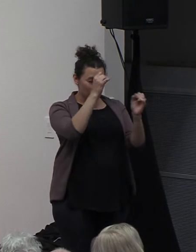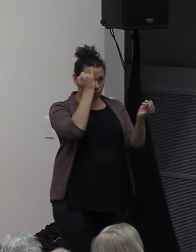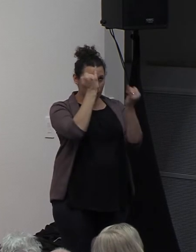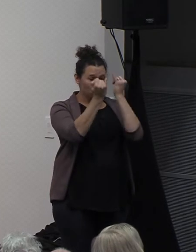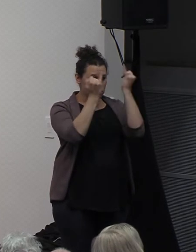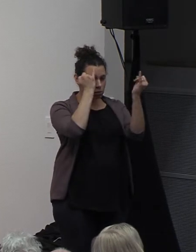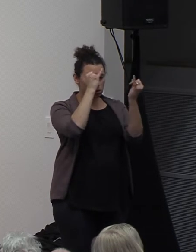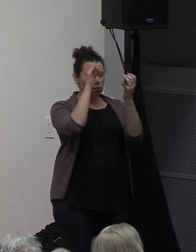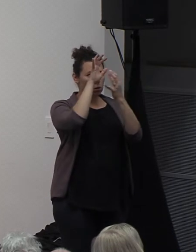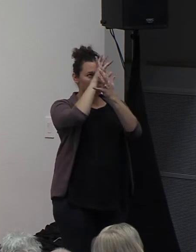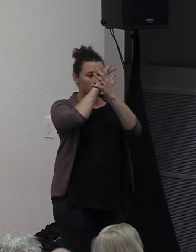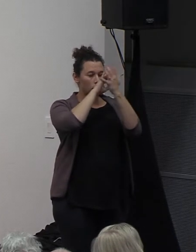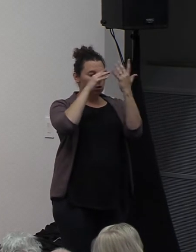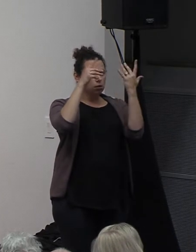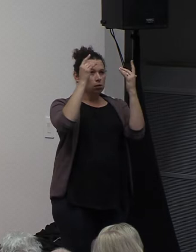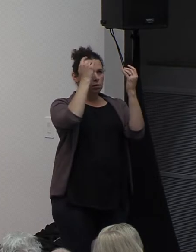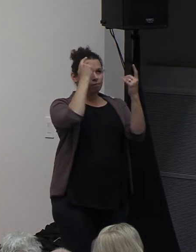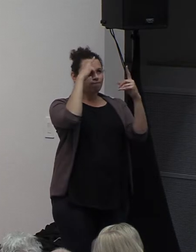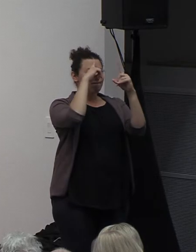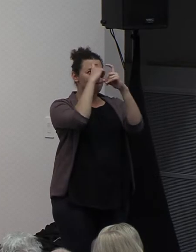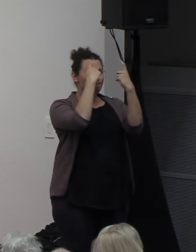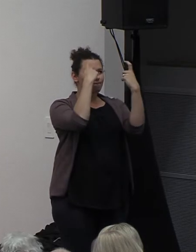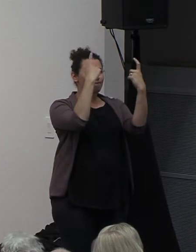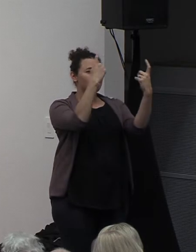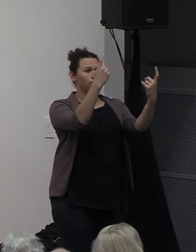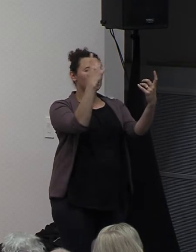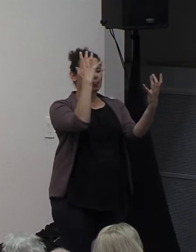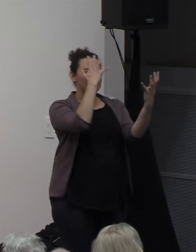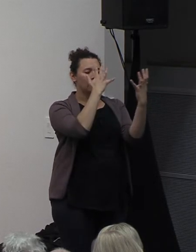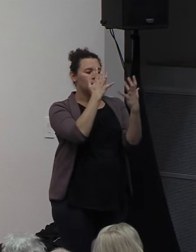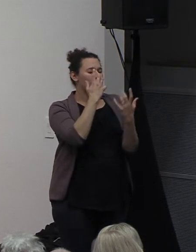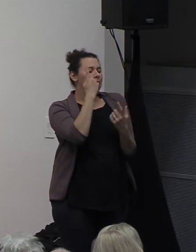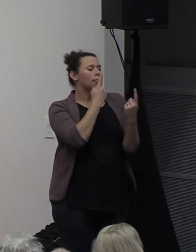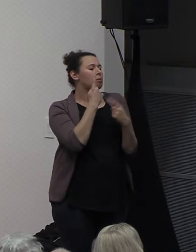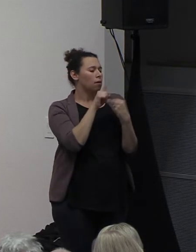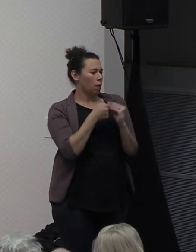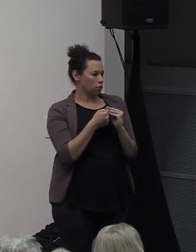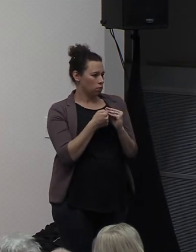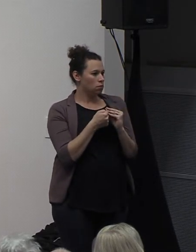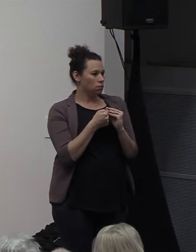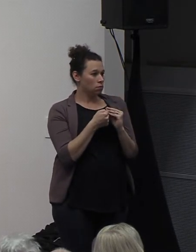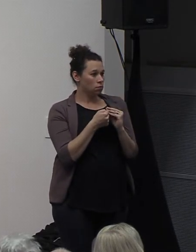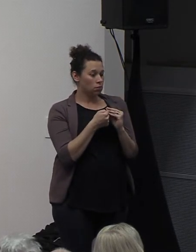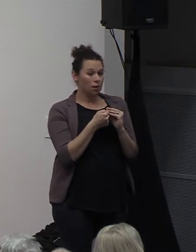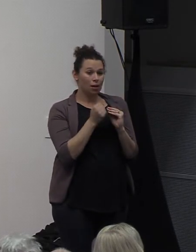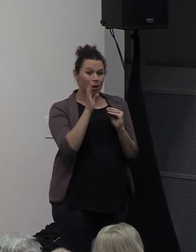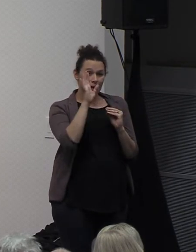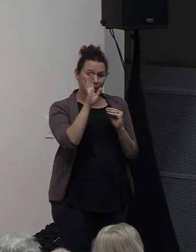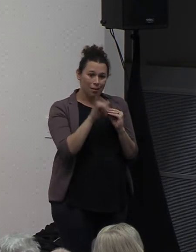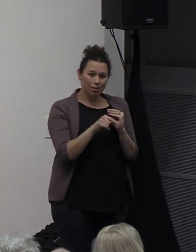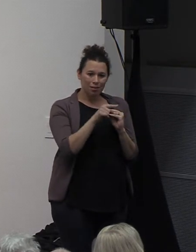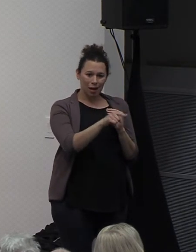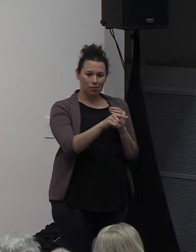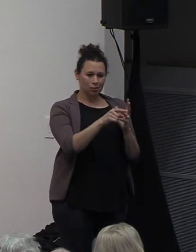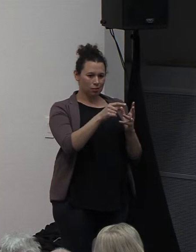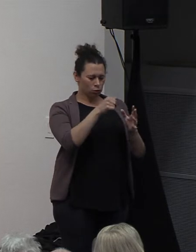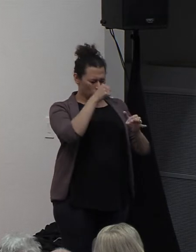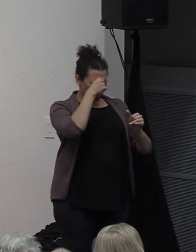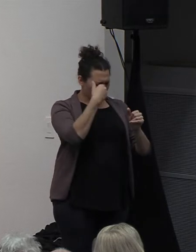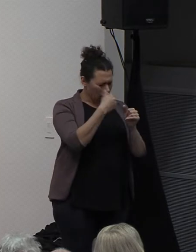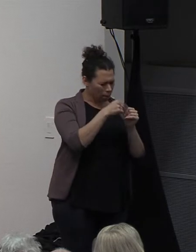air around the concrete photographs of the survivors as ambient reminders of the